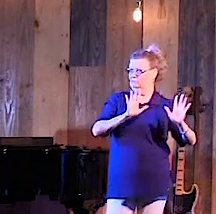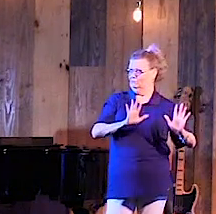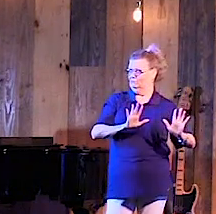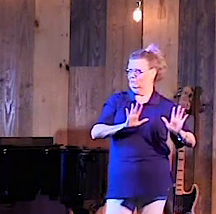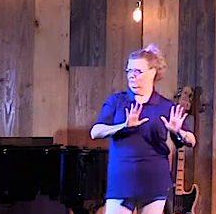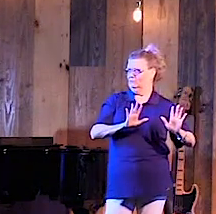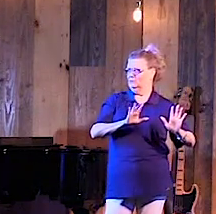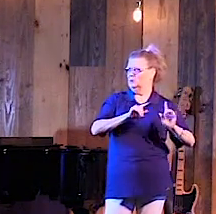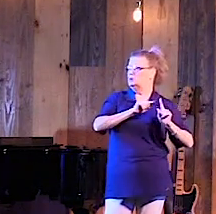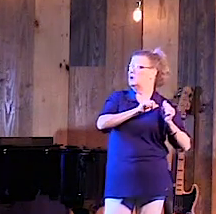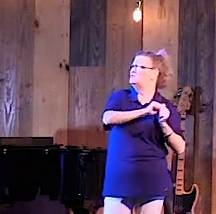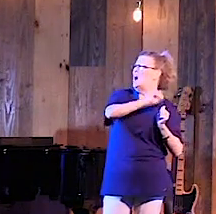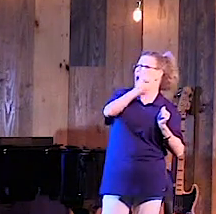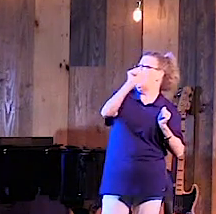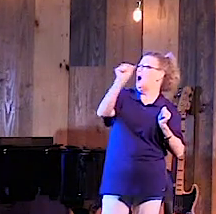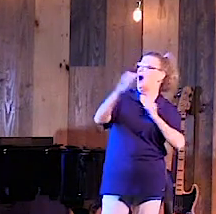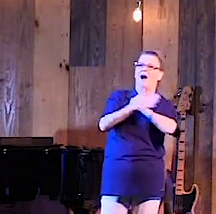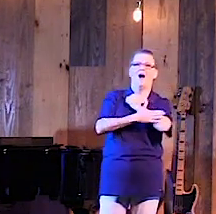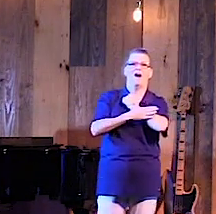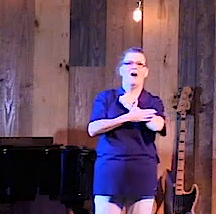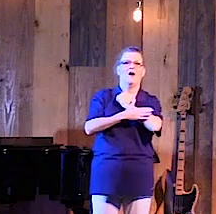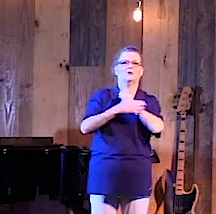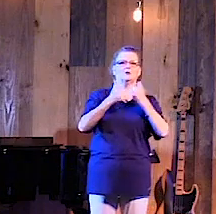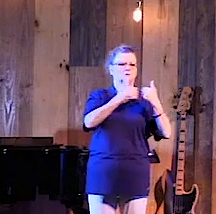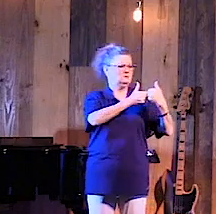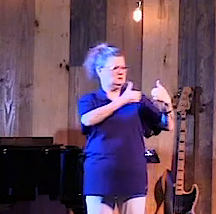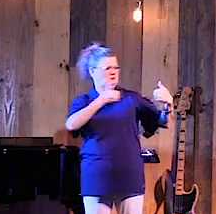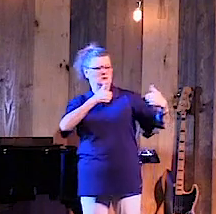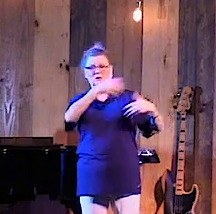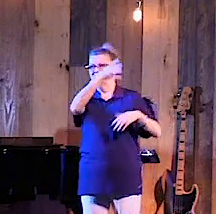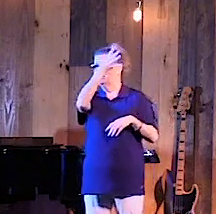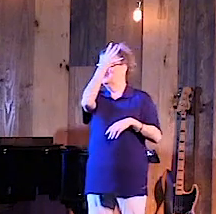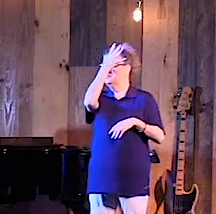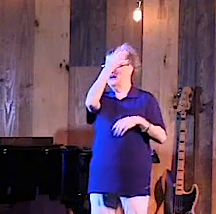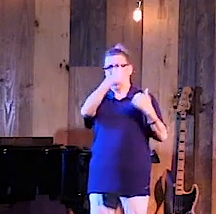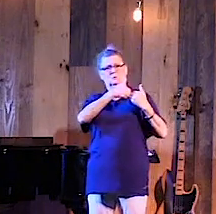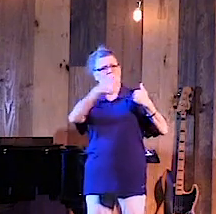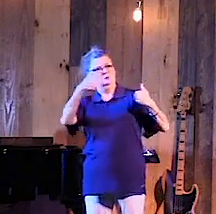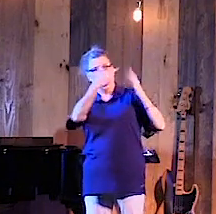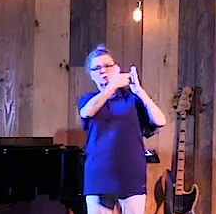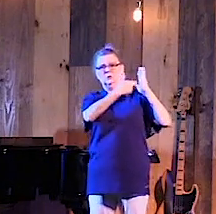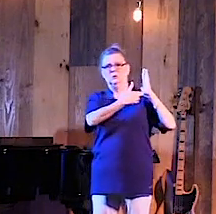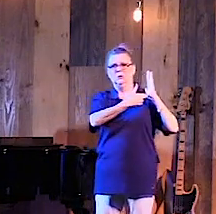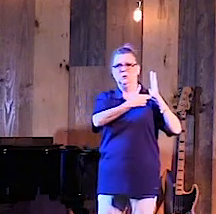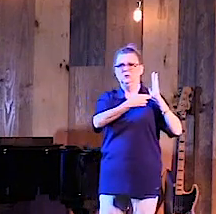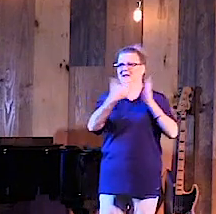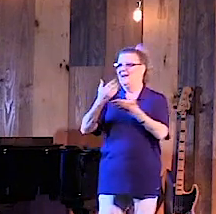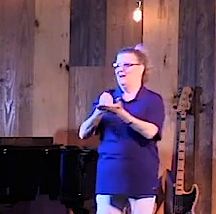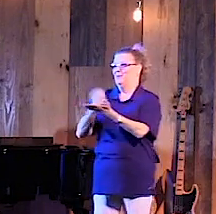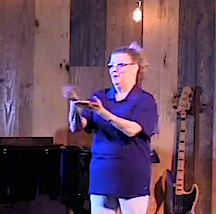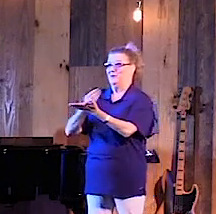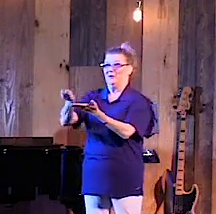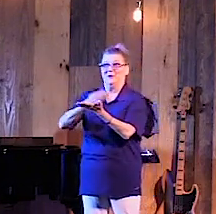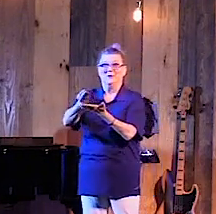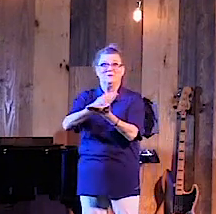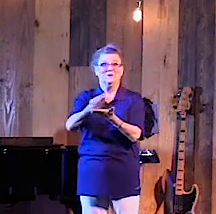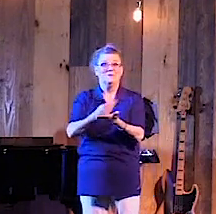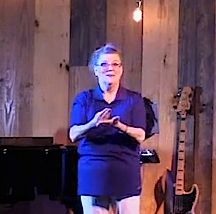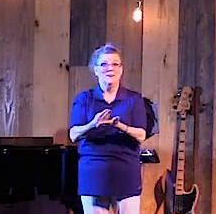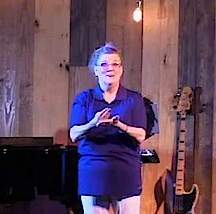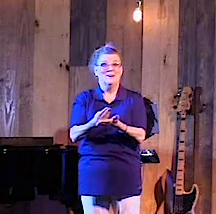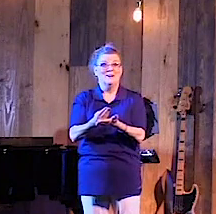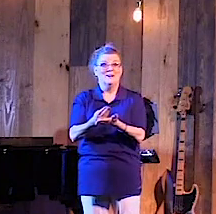to the far country, away from the father, away from the rules, and got everything that money could buy. But then,